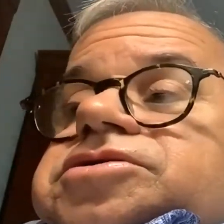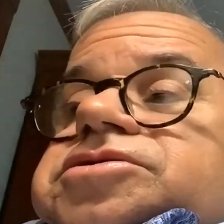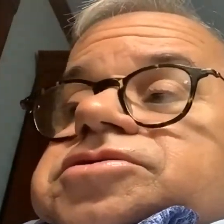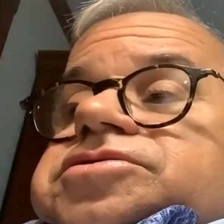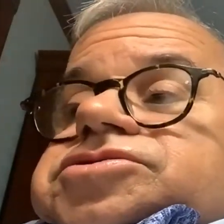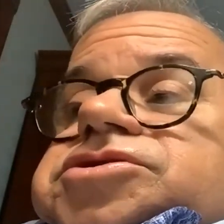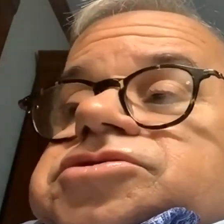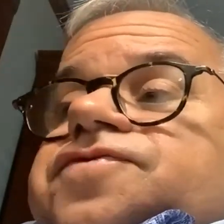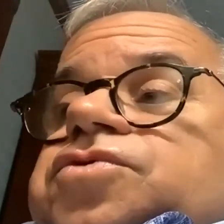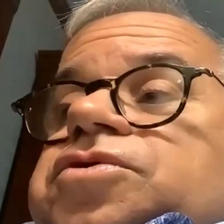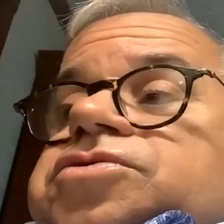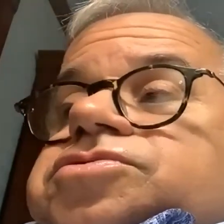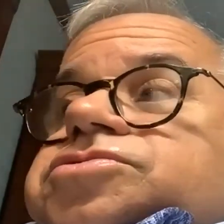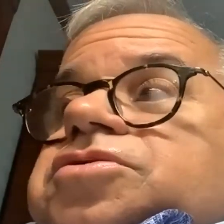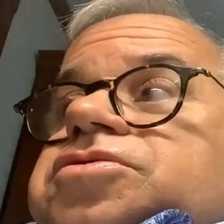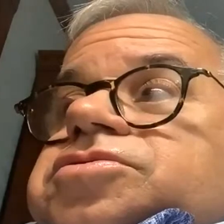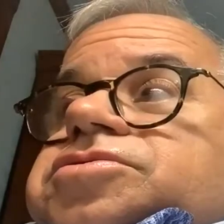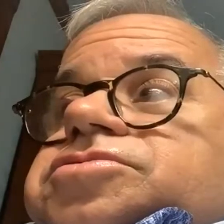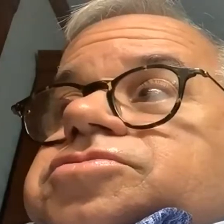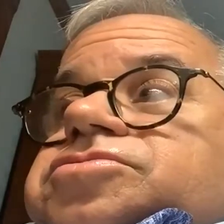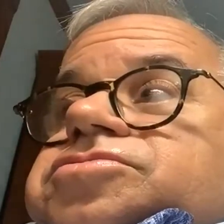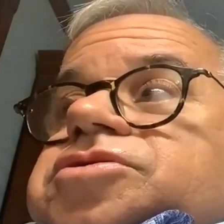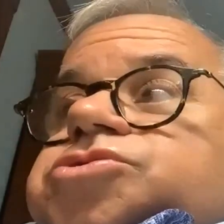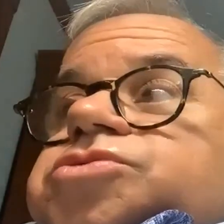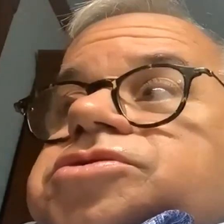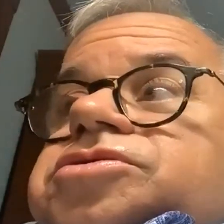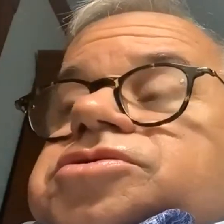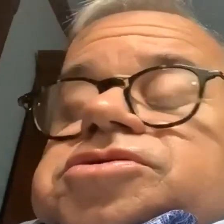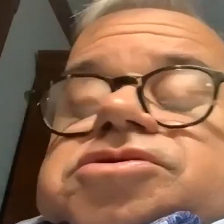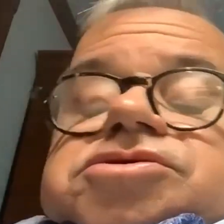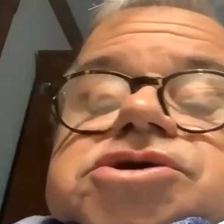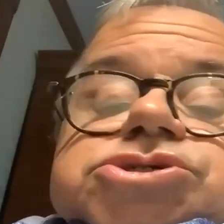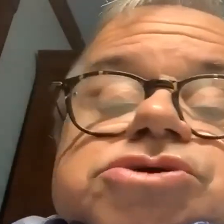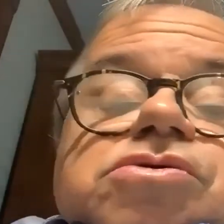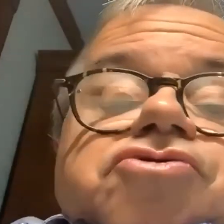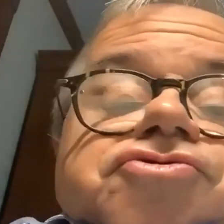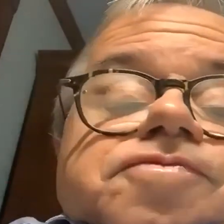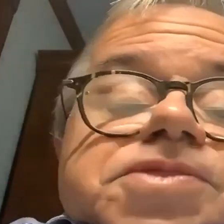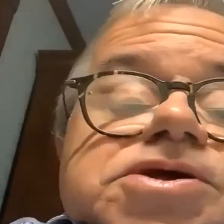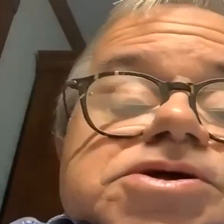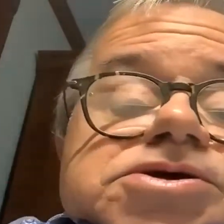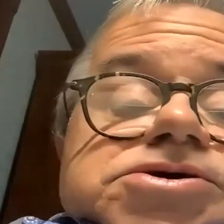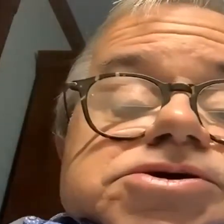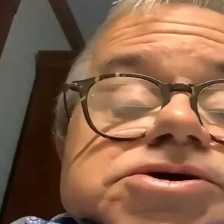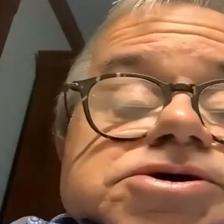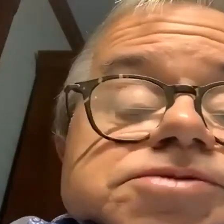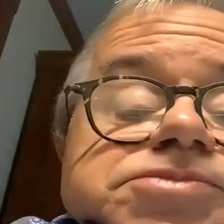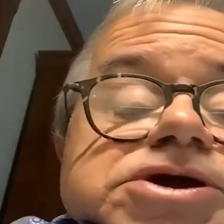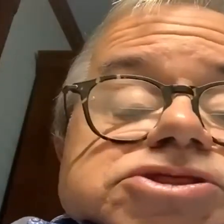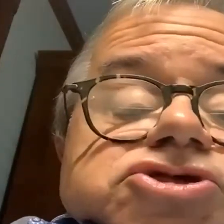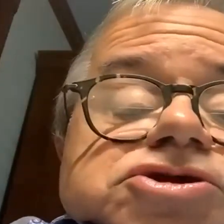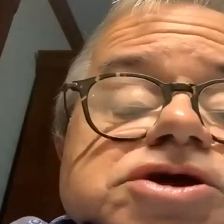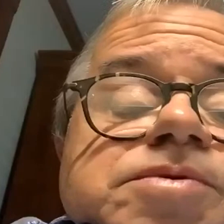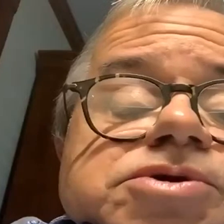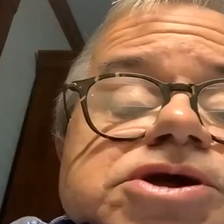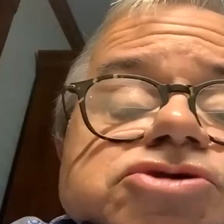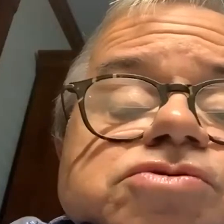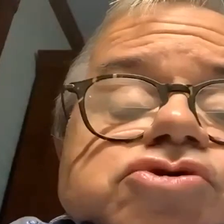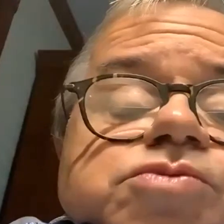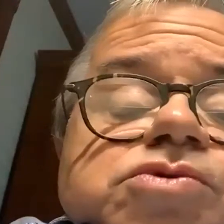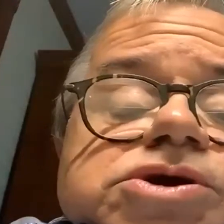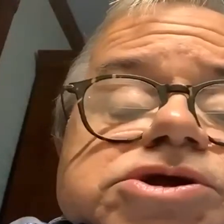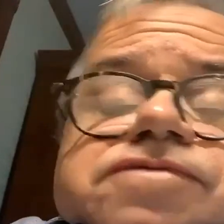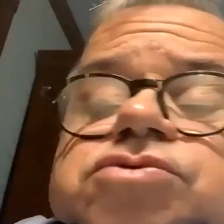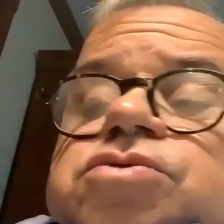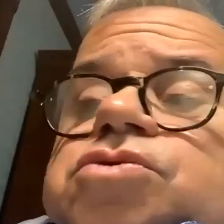exciting things for our country next year also. At this time, I'm going to